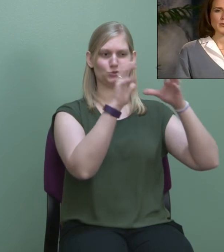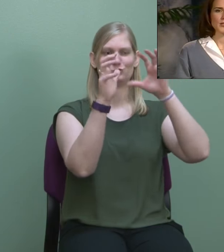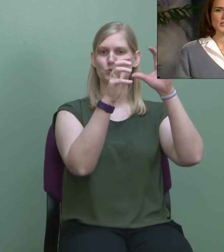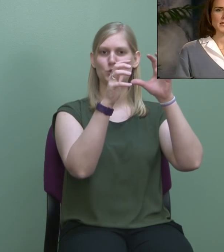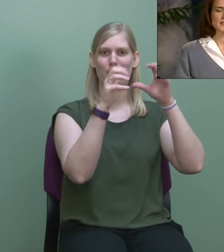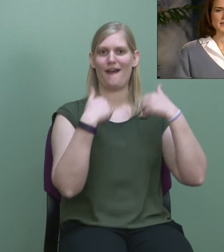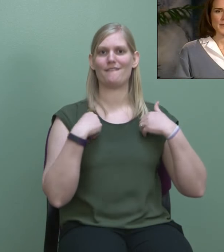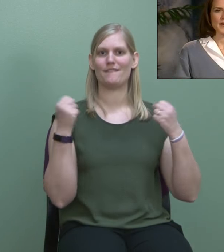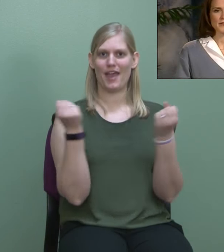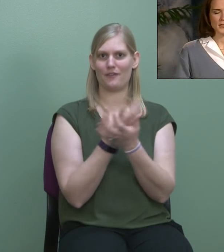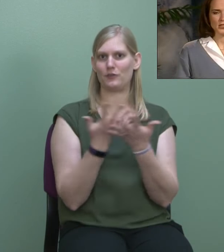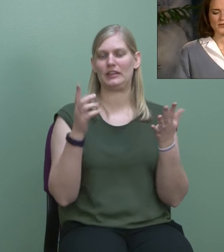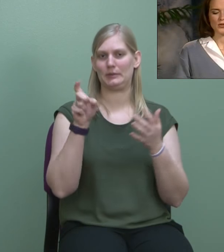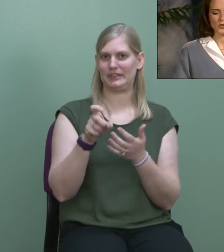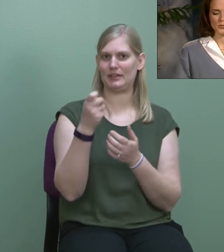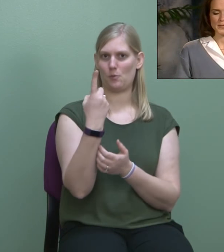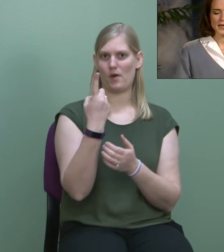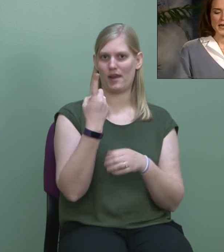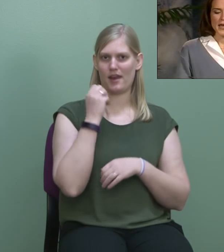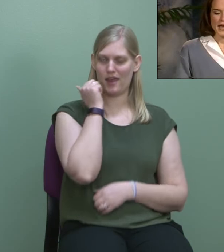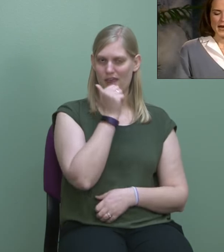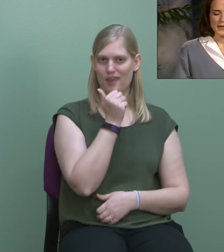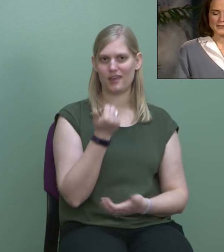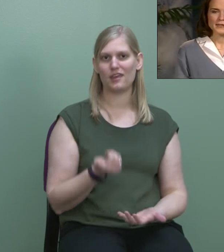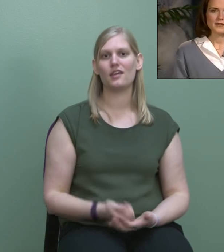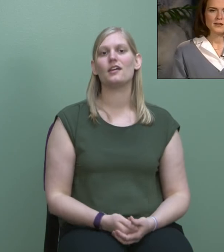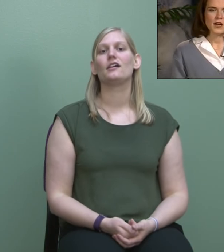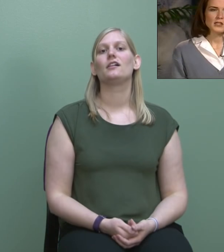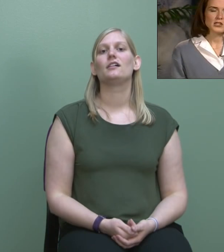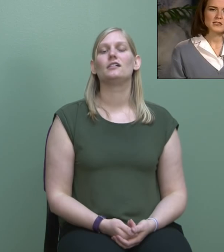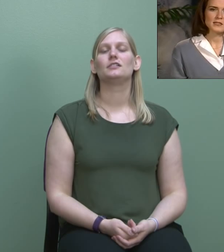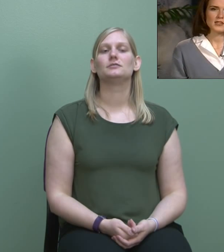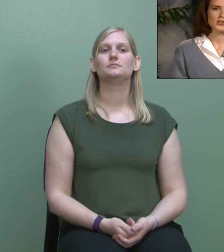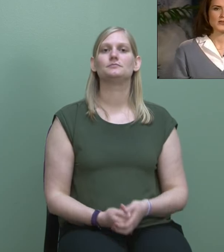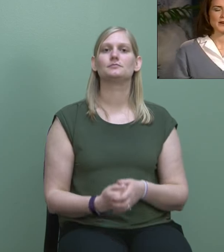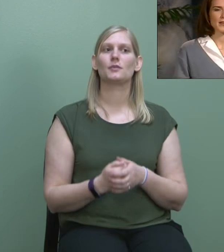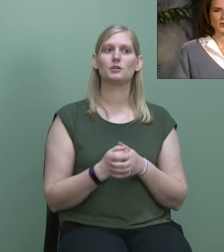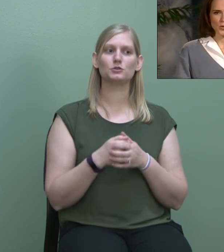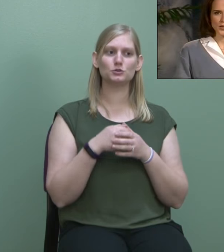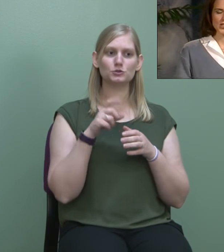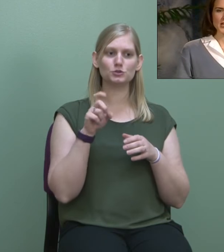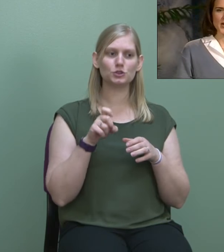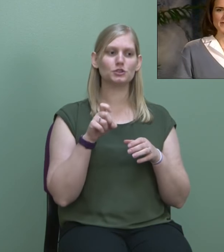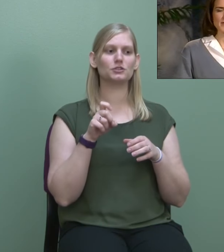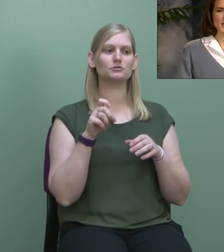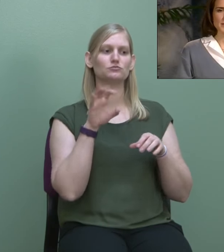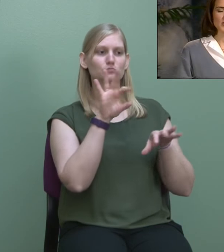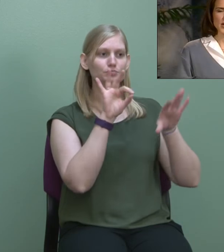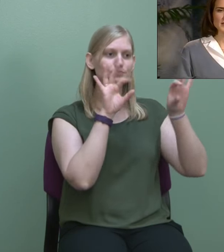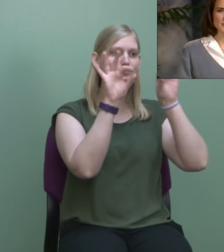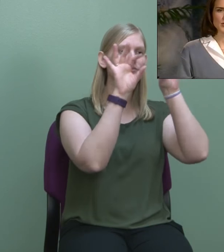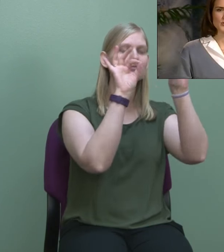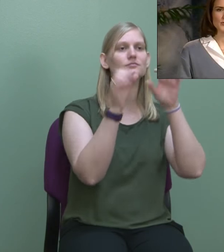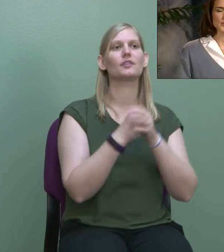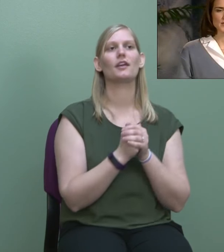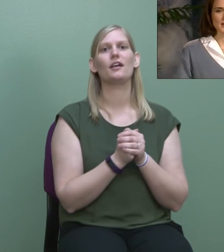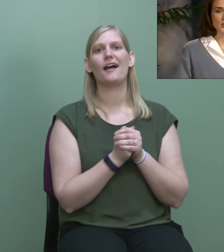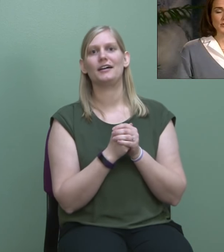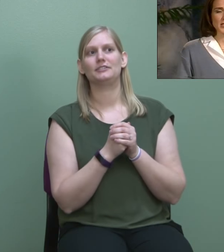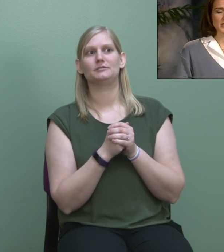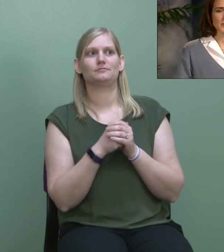is why it's important to eat some of each of the groups, and not to just stick to the regular orange that you have every day, but try some